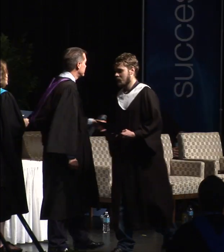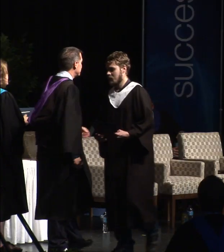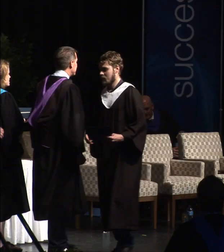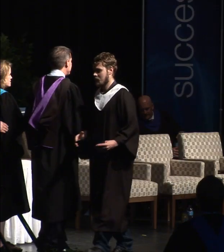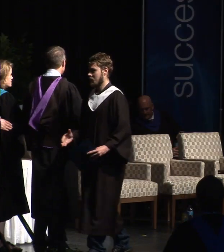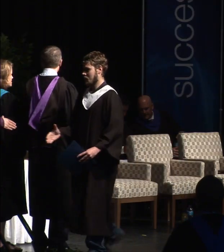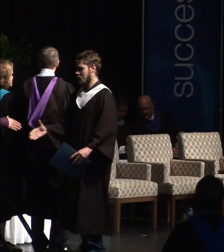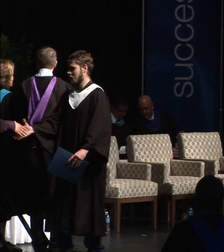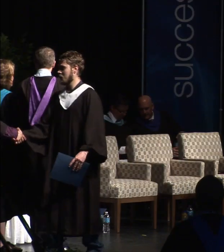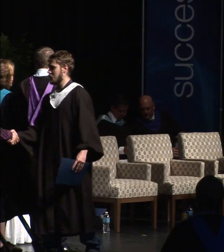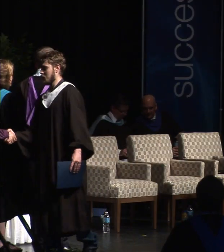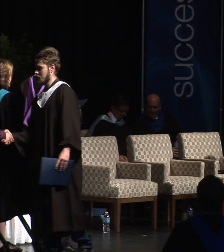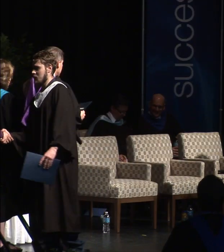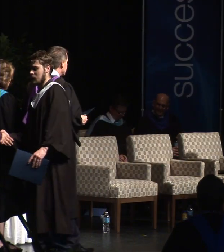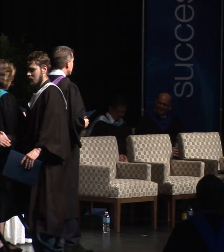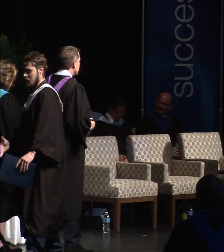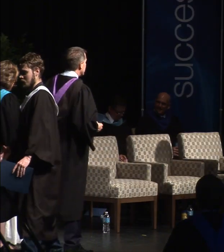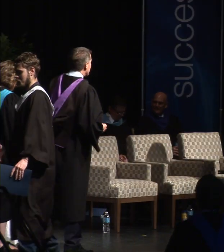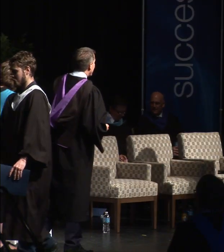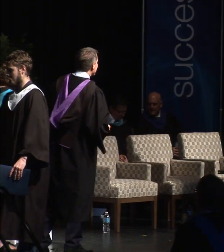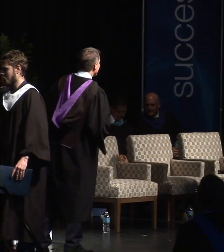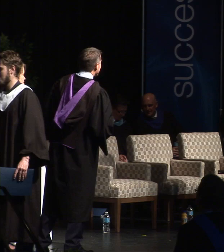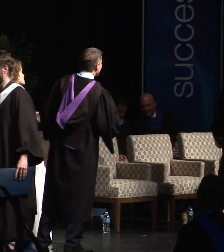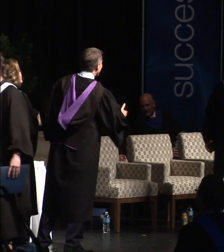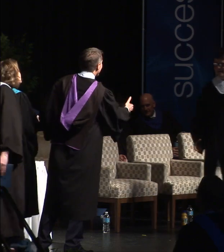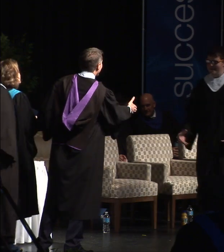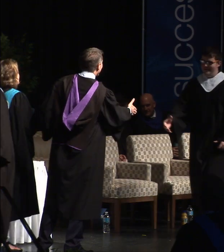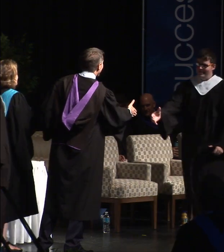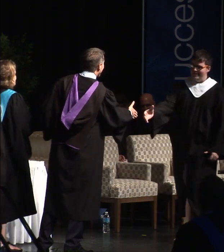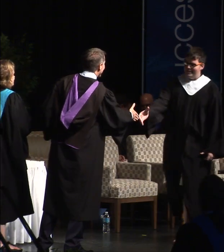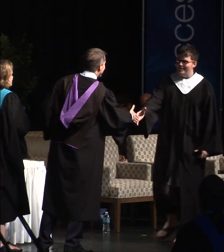Cecil J. McNeil.